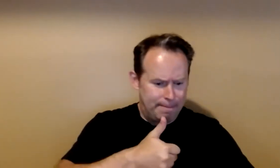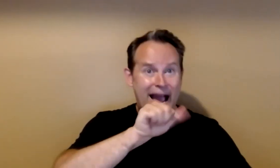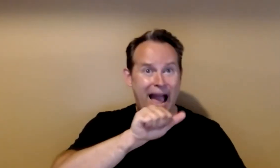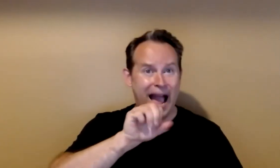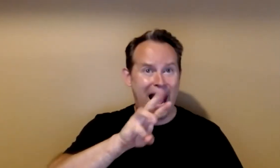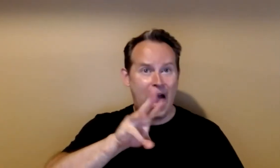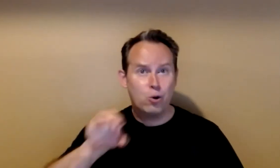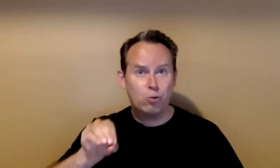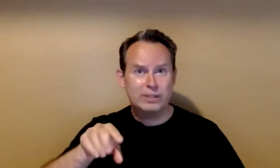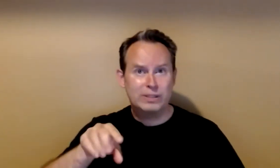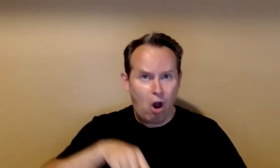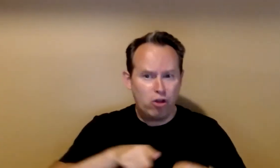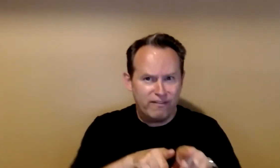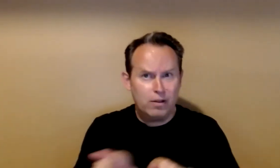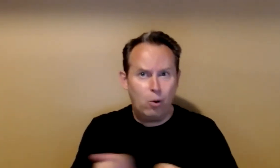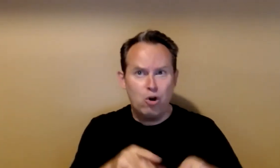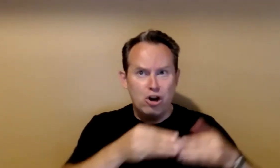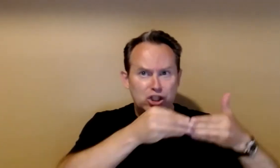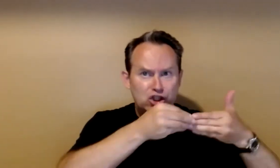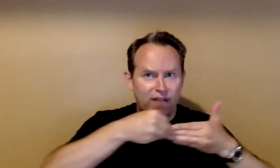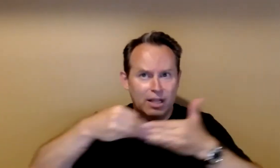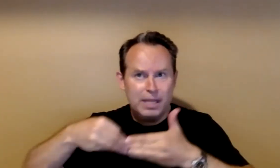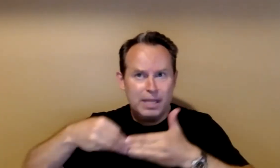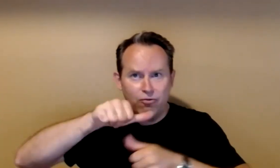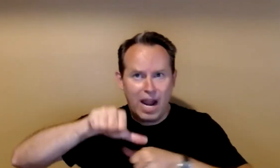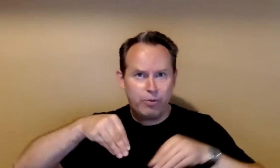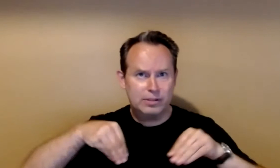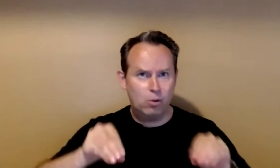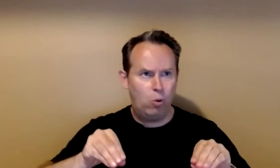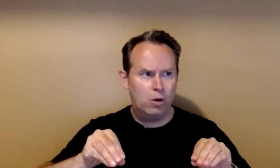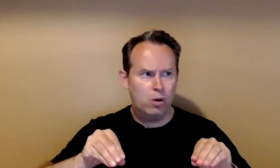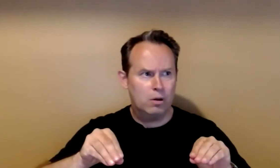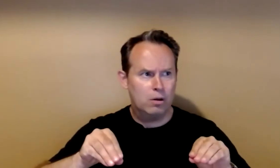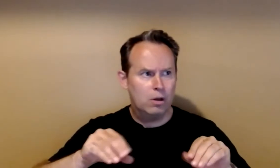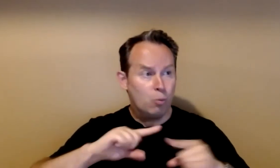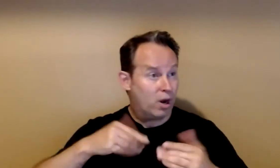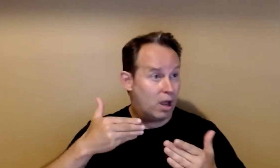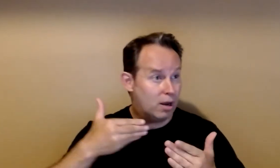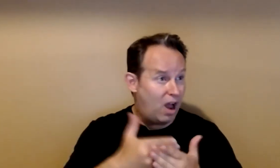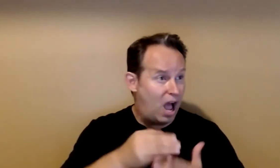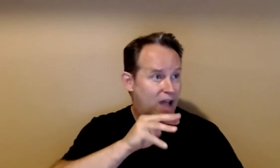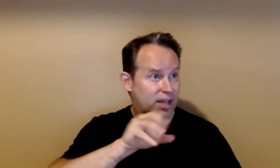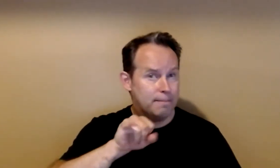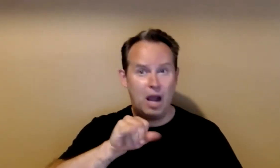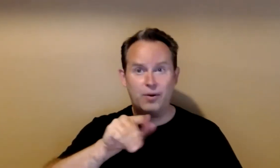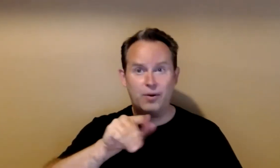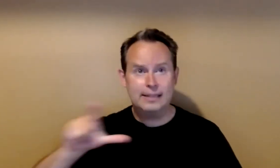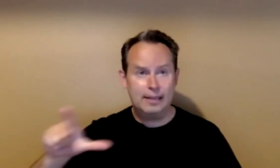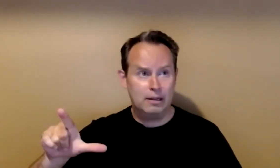had set up arrows everywhere to shuttle people around the store. When I arrived at Mari's